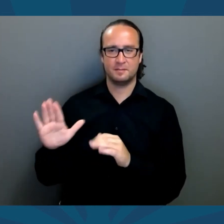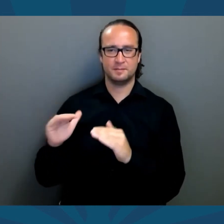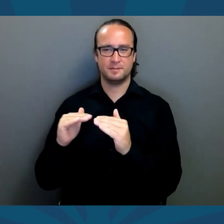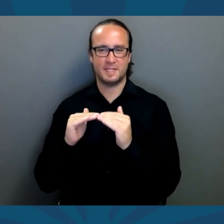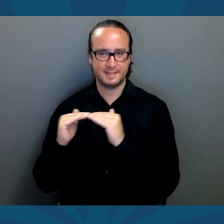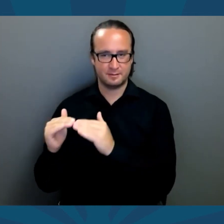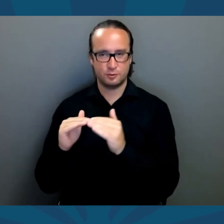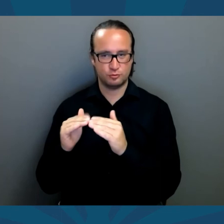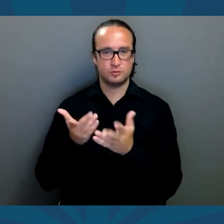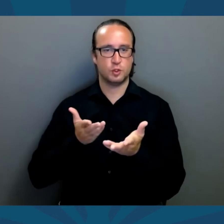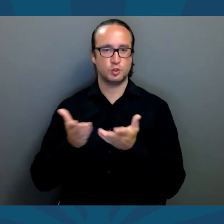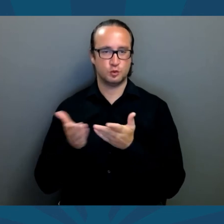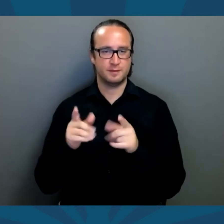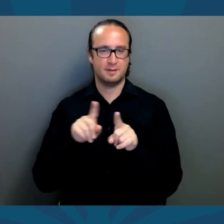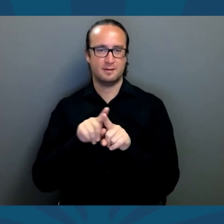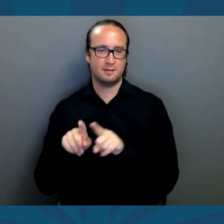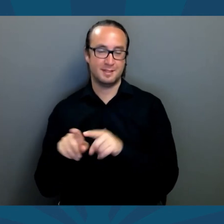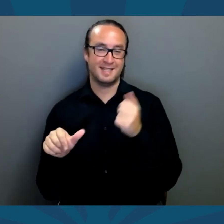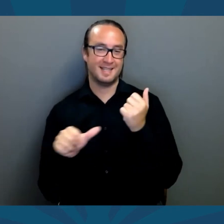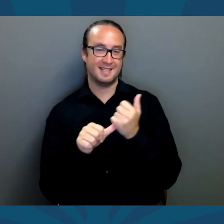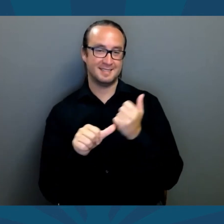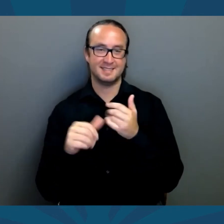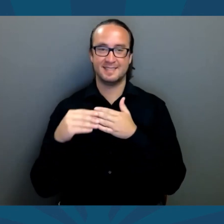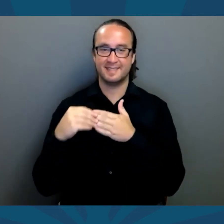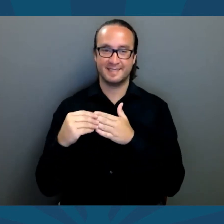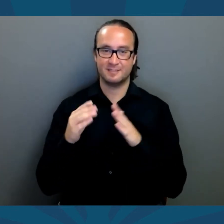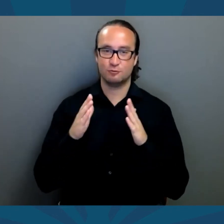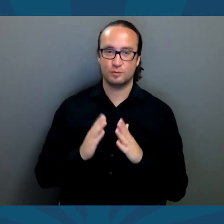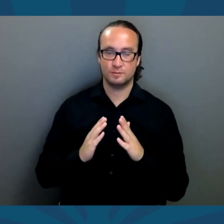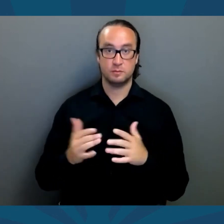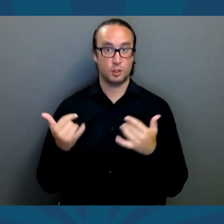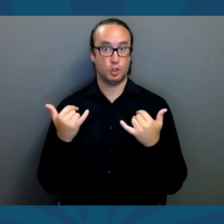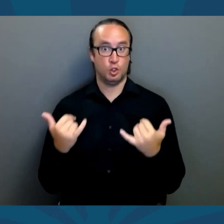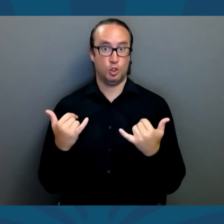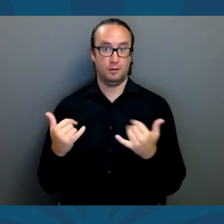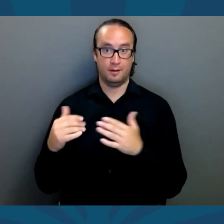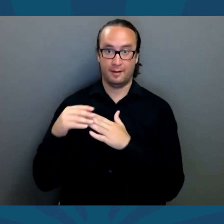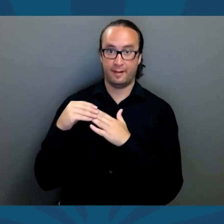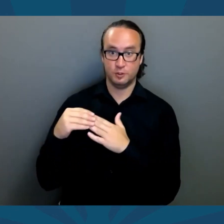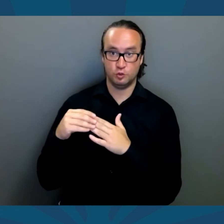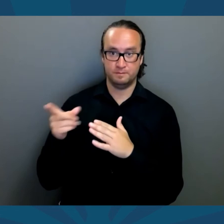and also elected by her peers to serve as assistant leader.